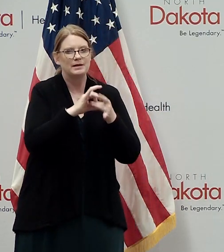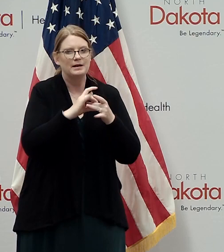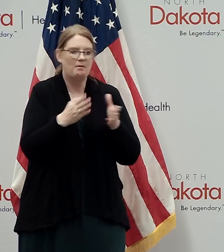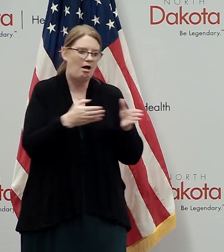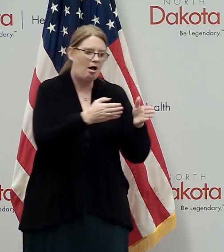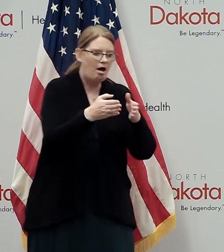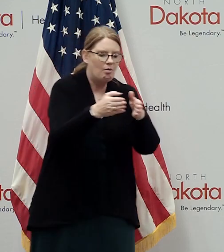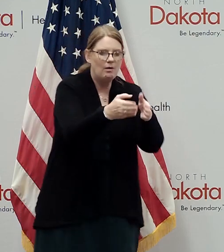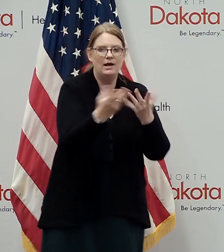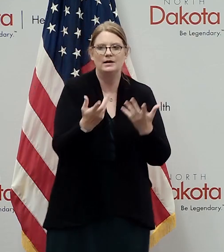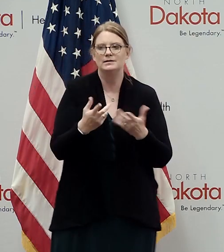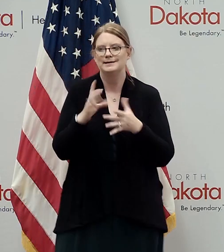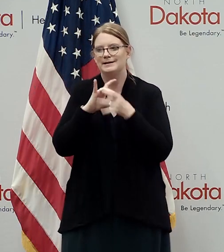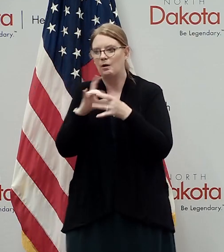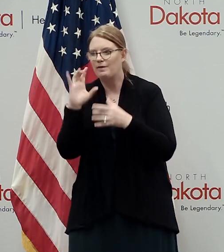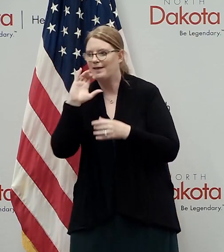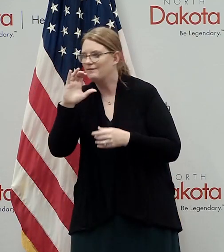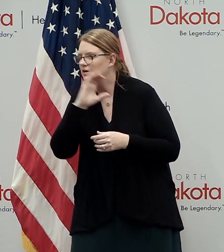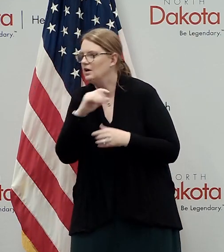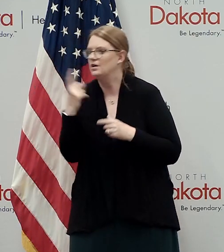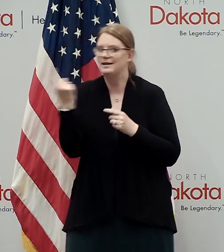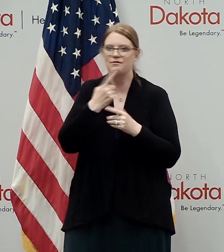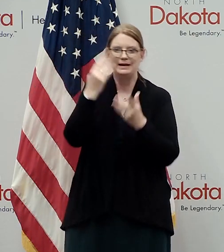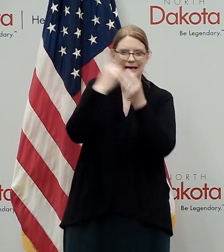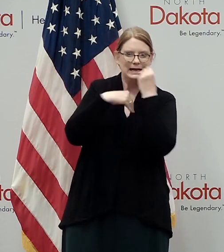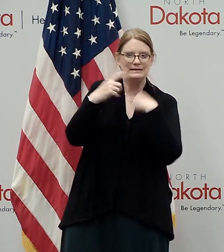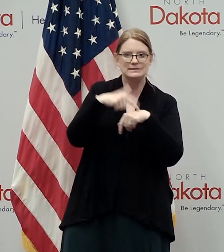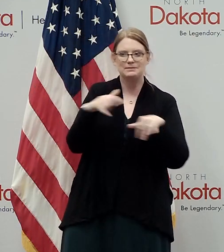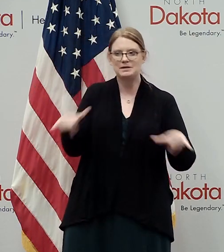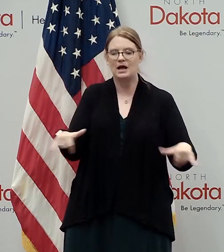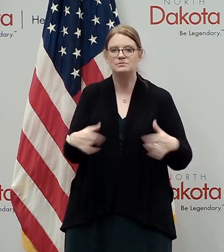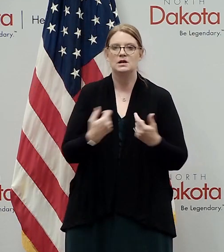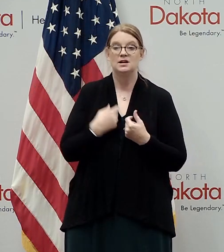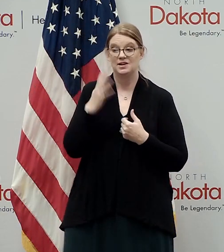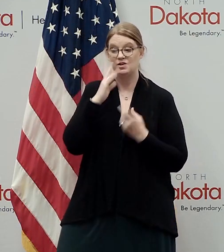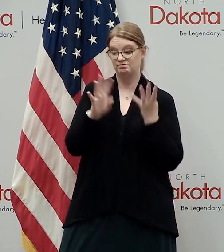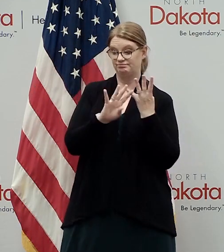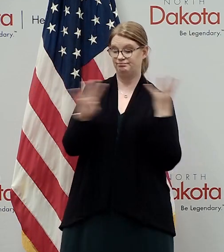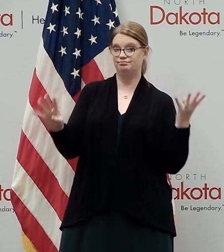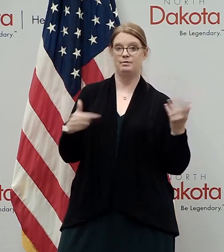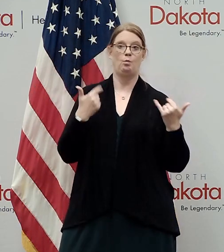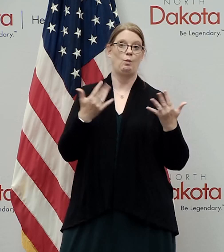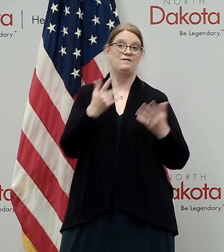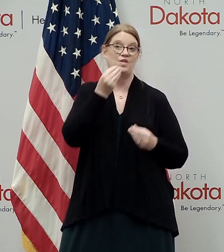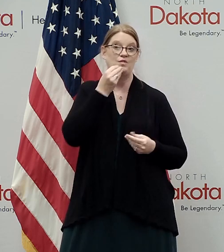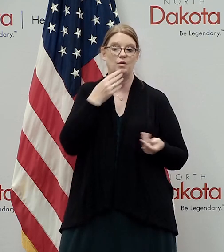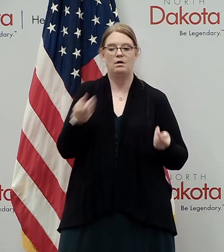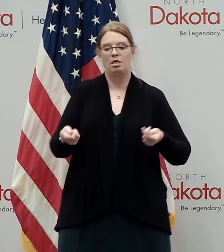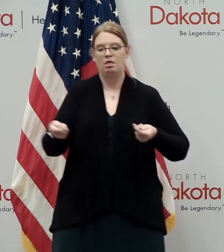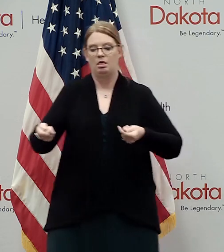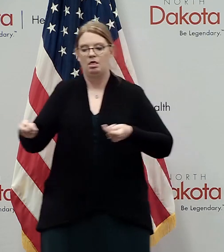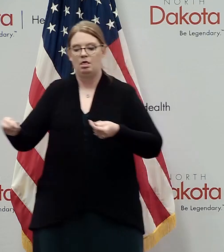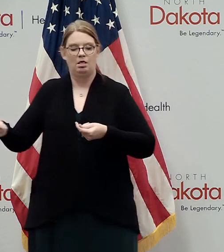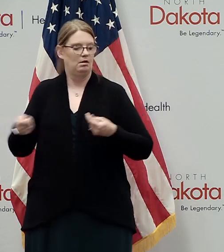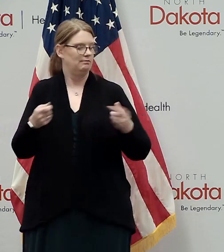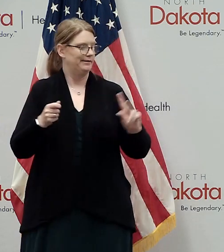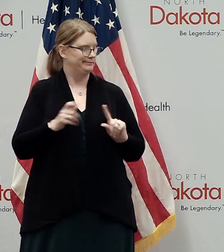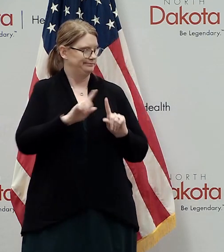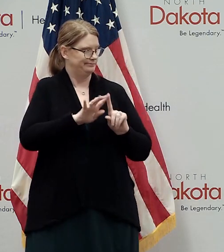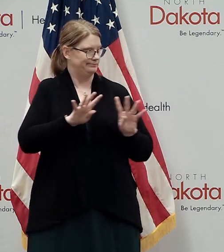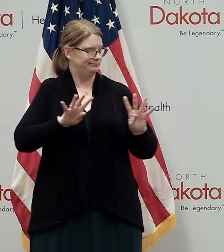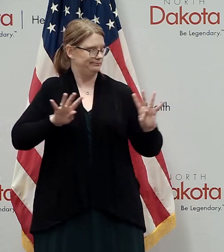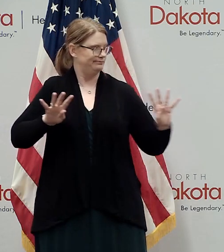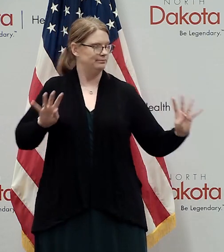hallways, connected with a cafeteria, and everybody eating at once and standing in line. We just have to really rethink all of these elements. It's